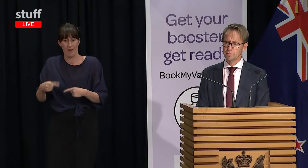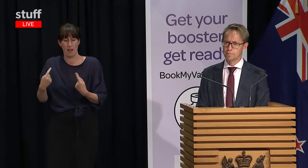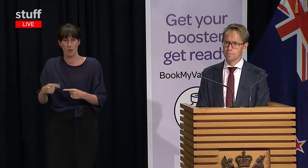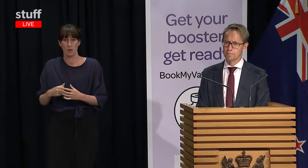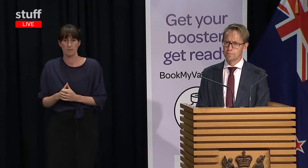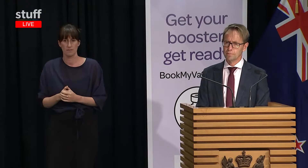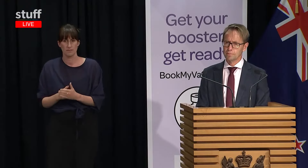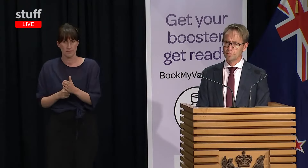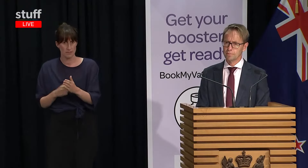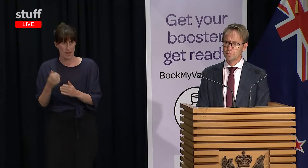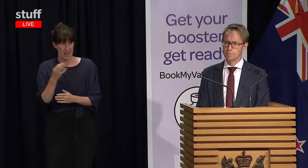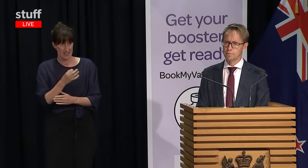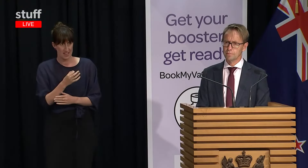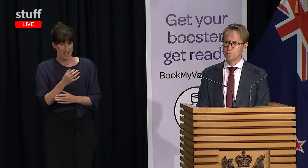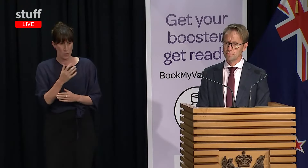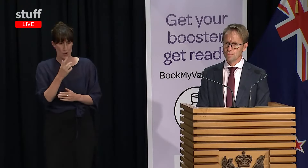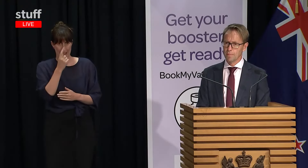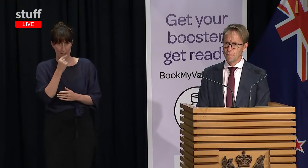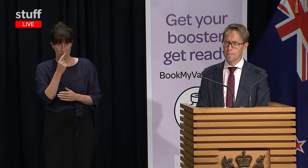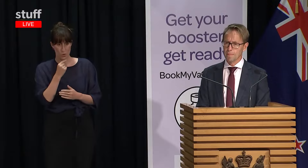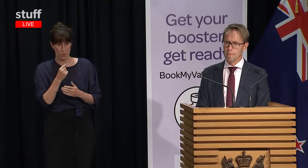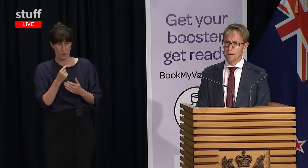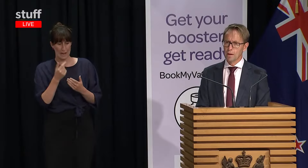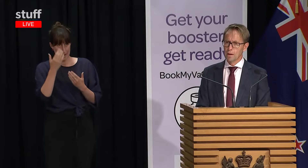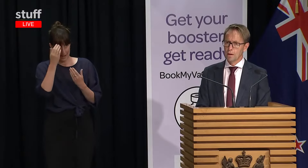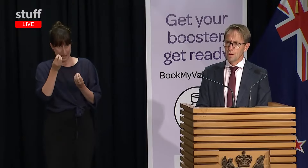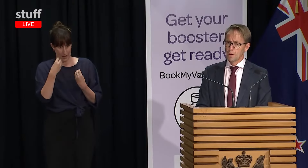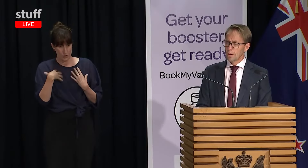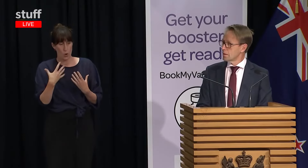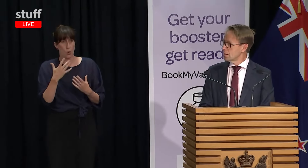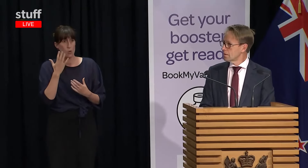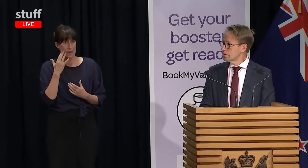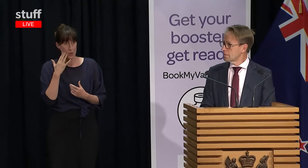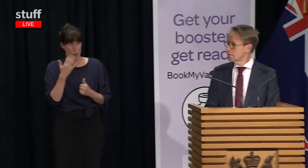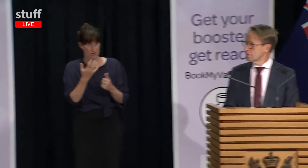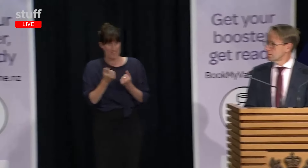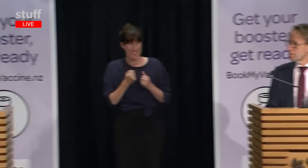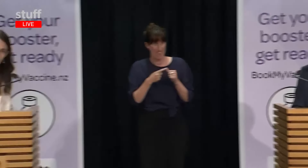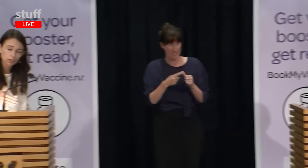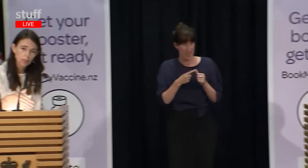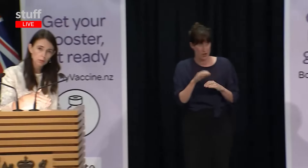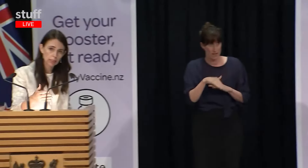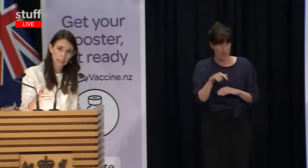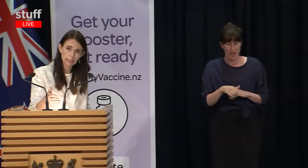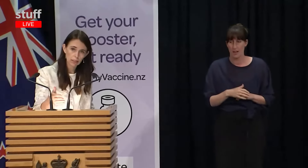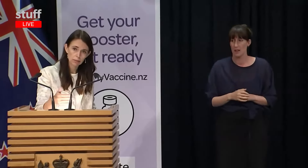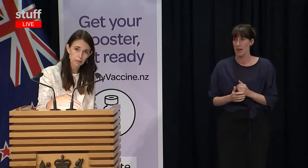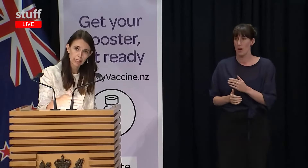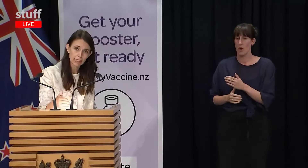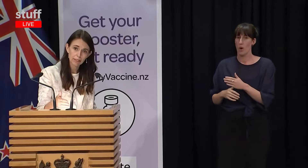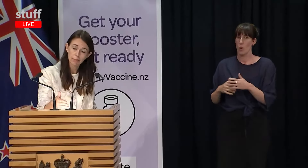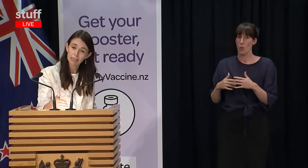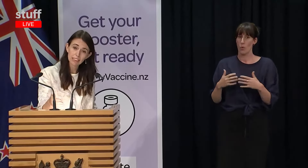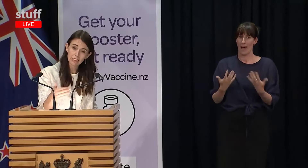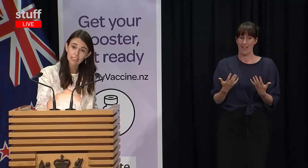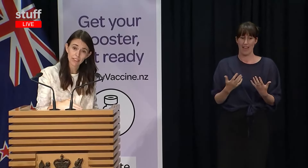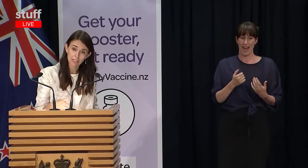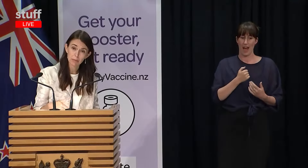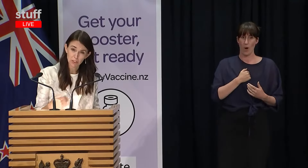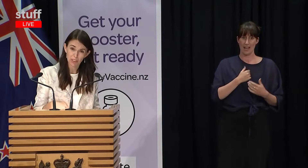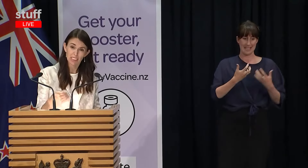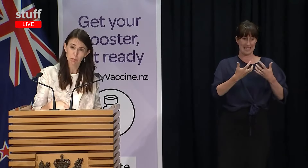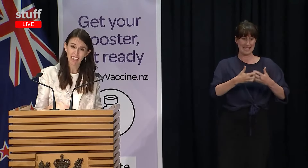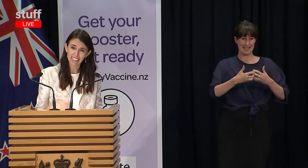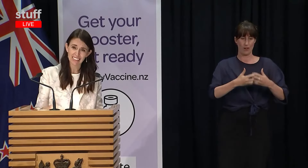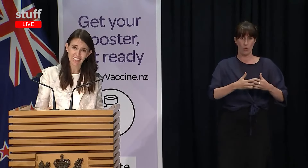on that? Because time is quite of the essence given the time frames around this. Keep in mind, of course, that our technical advisors are able at any time to make any recommendation. They don't